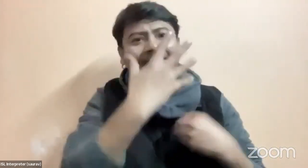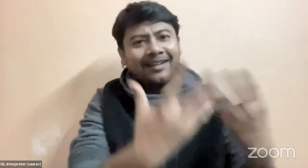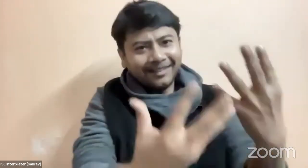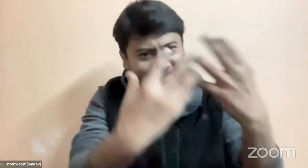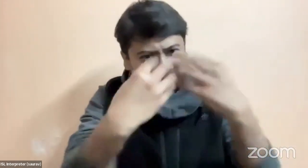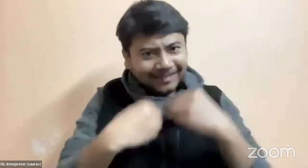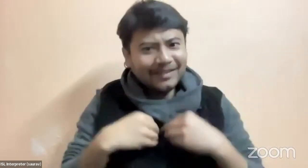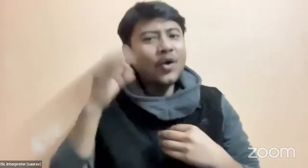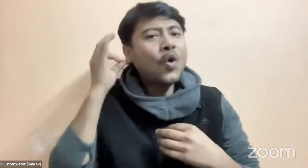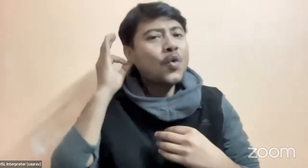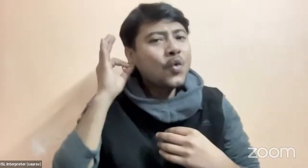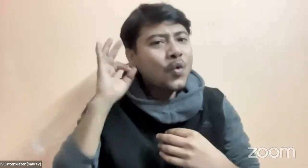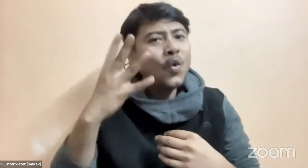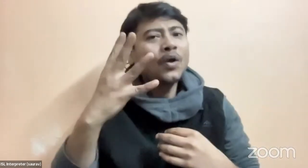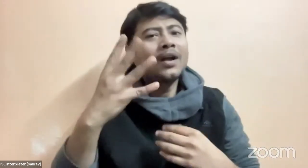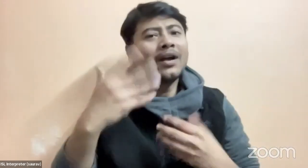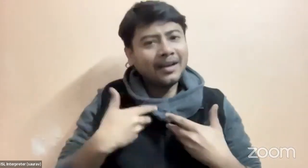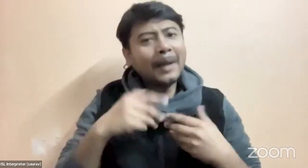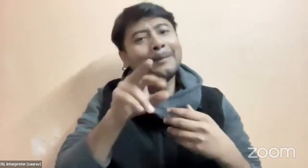also.